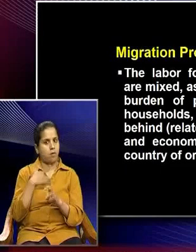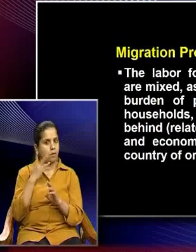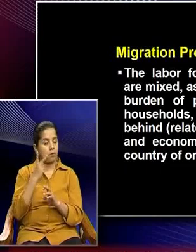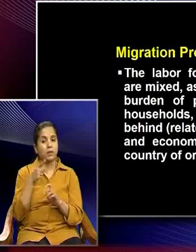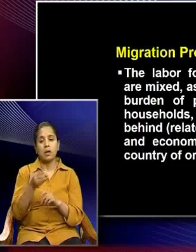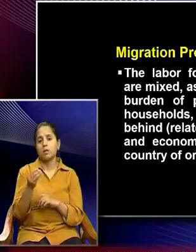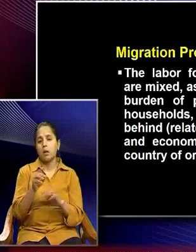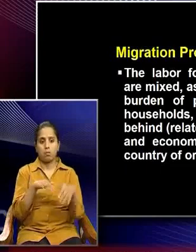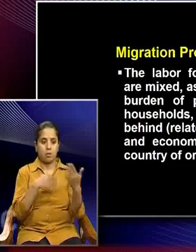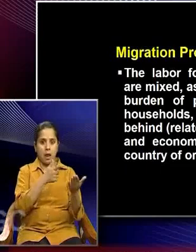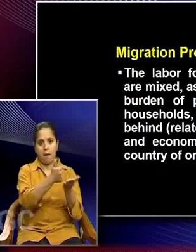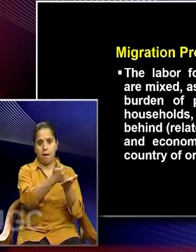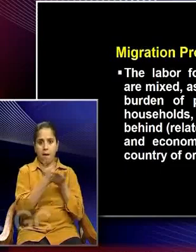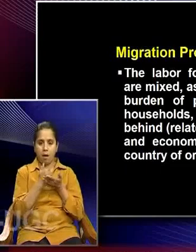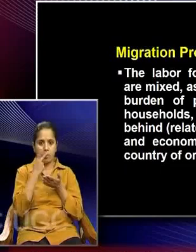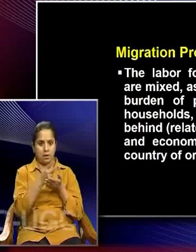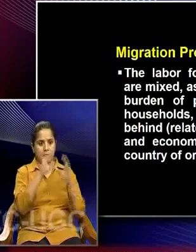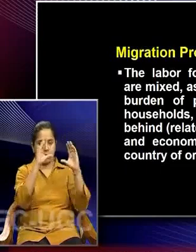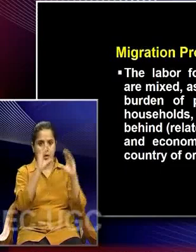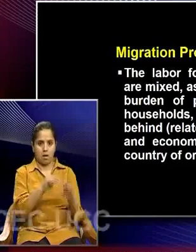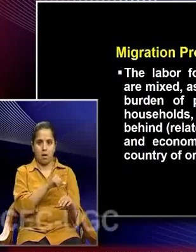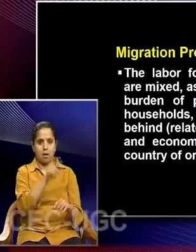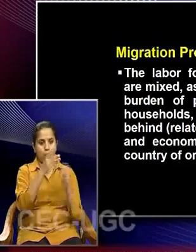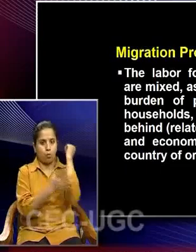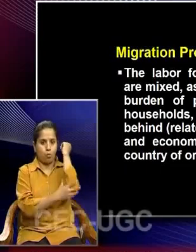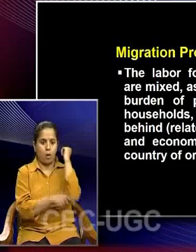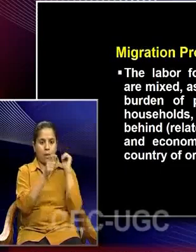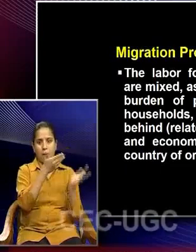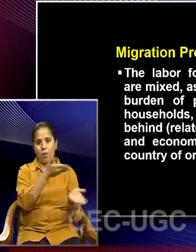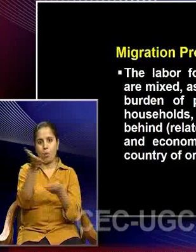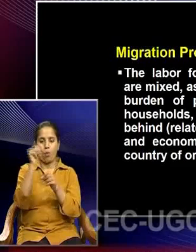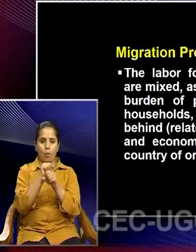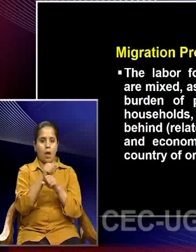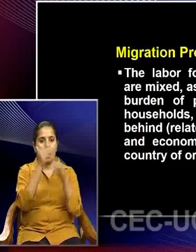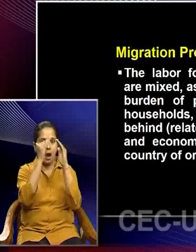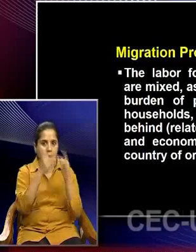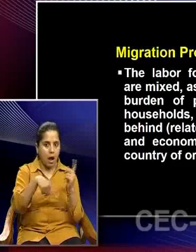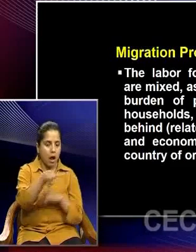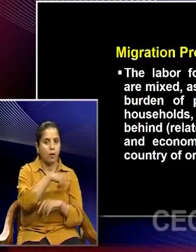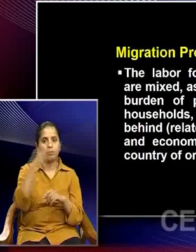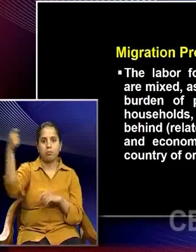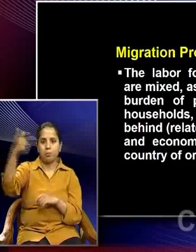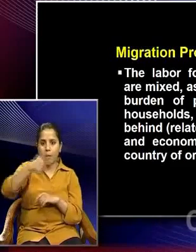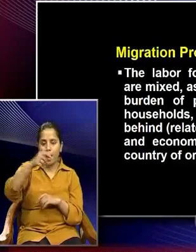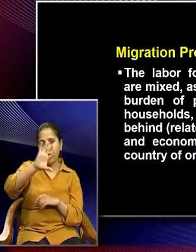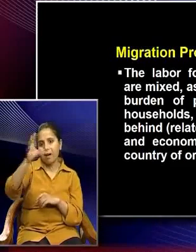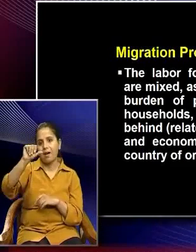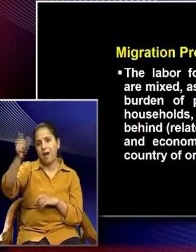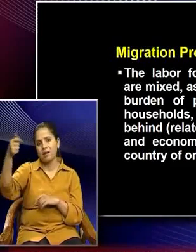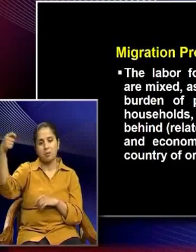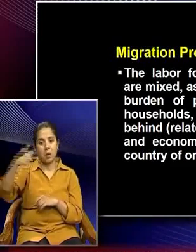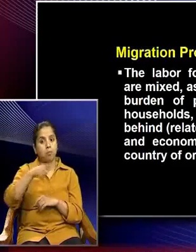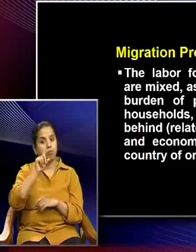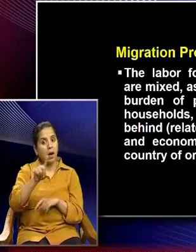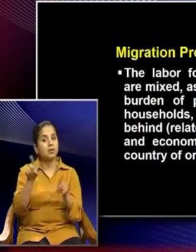on the one hand they help us to reduce the burden of poverty among the households through remittances, but on the other